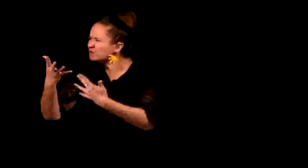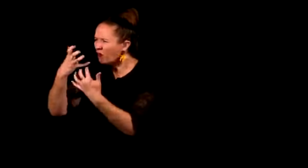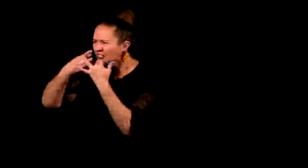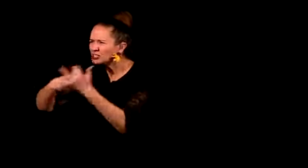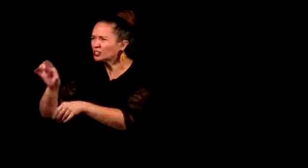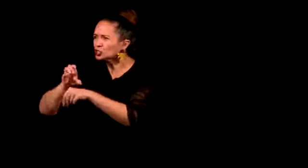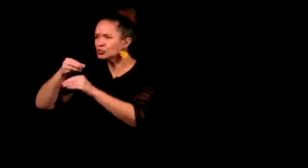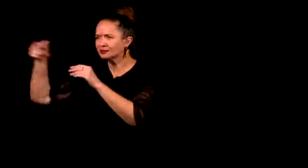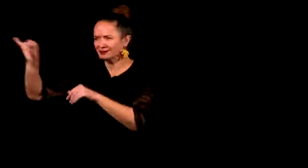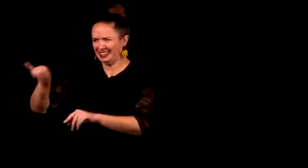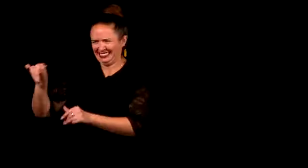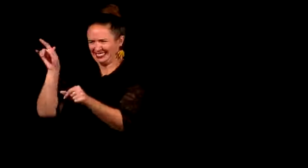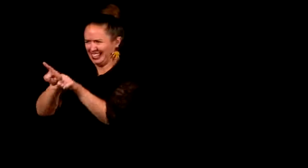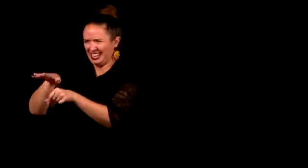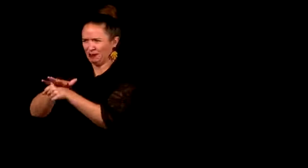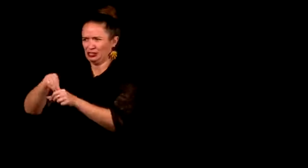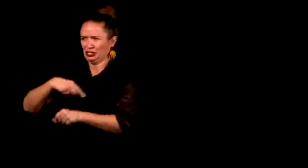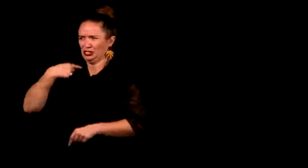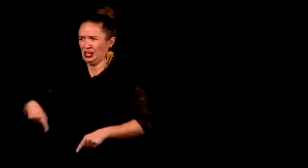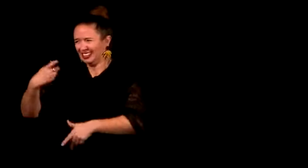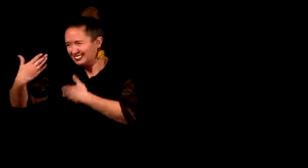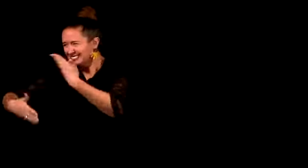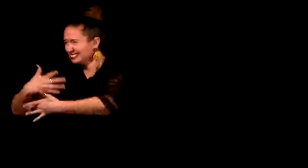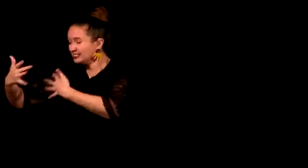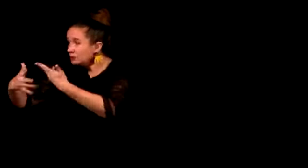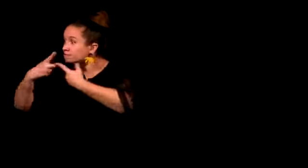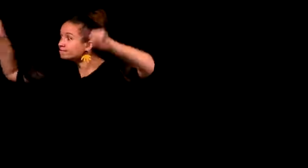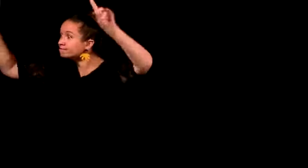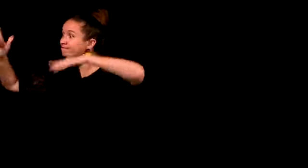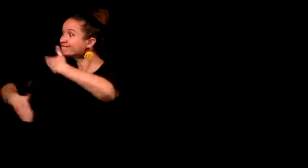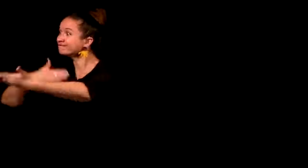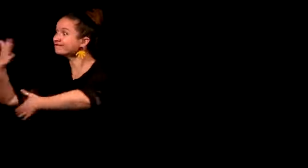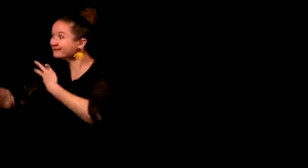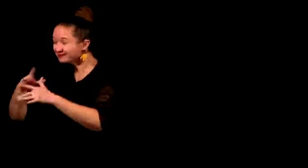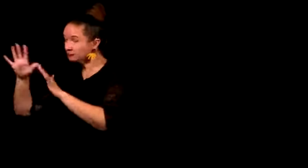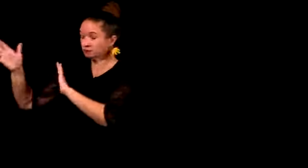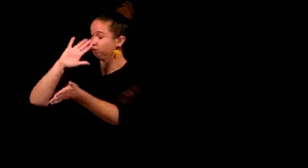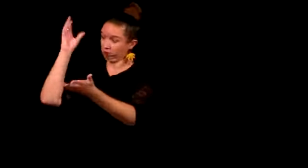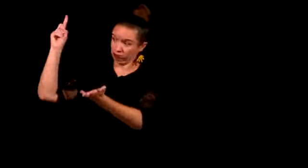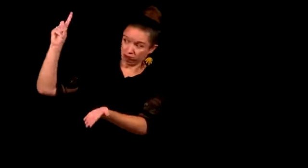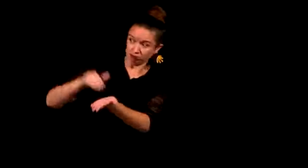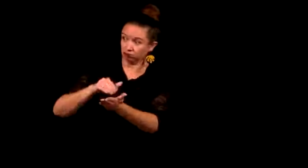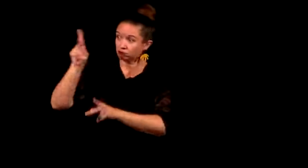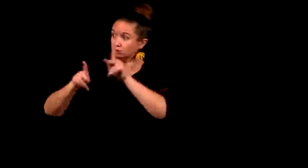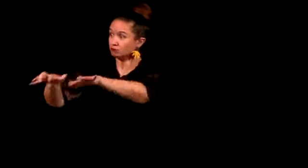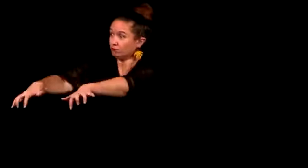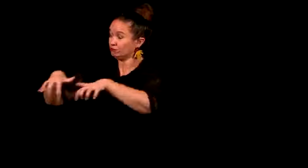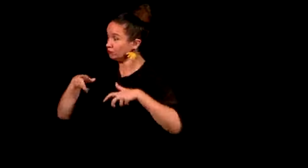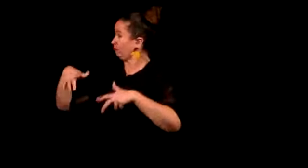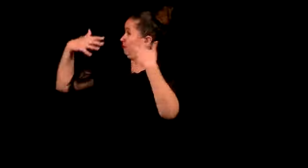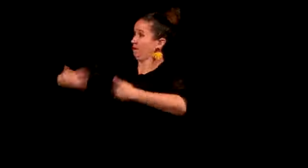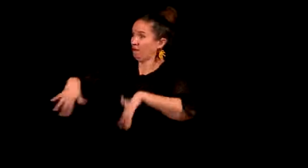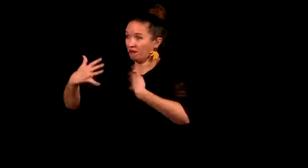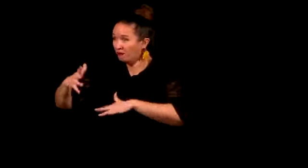he taught them anyways. And they kept in China to try to create the church.